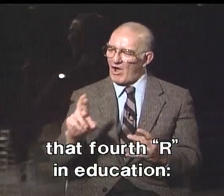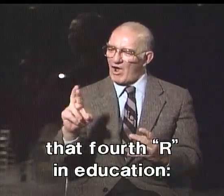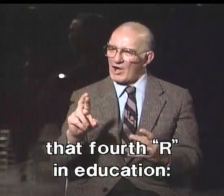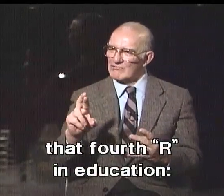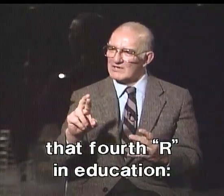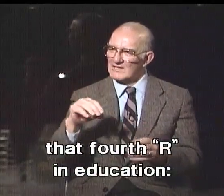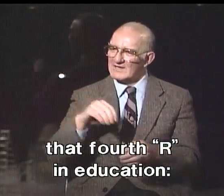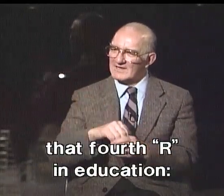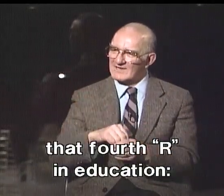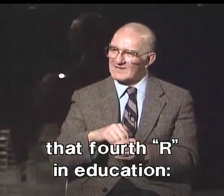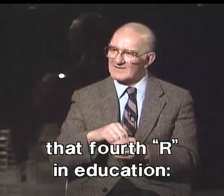R in